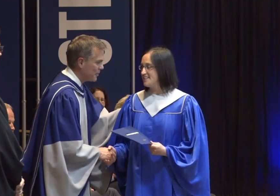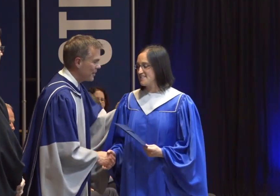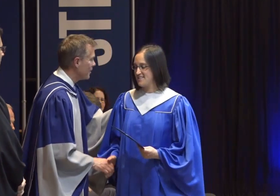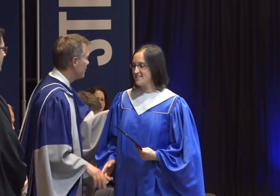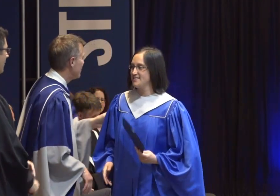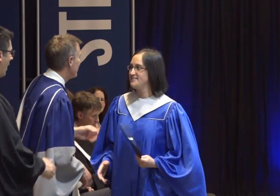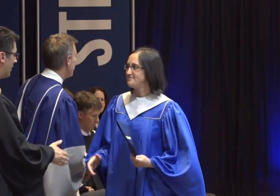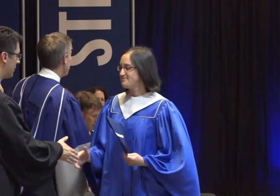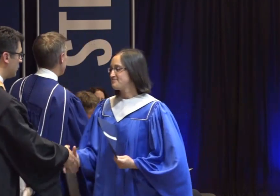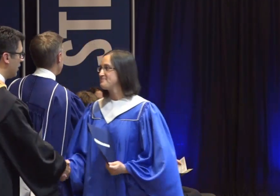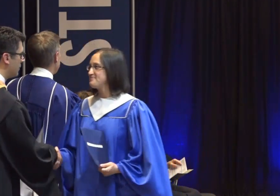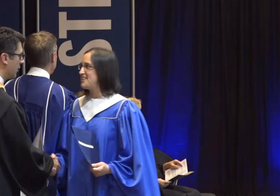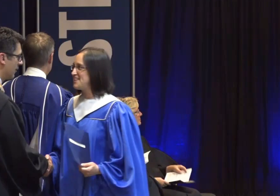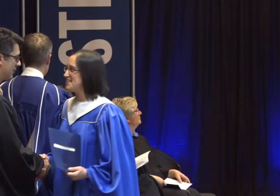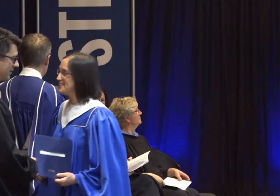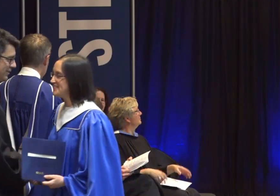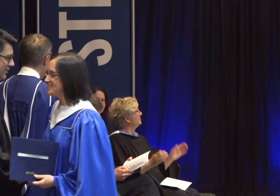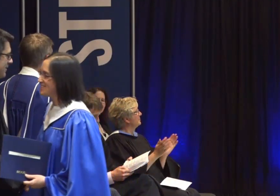Kimberly Martin.